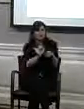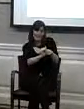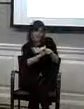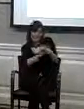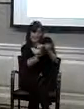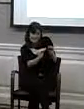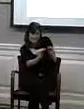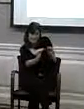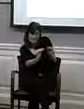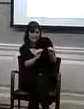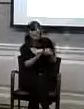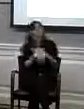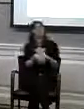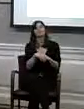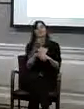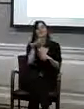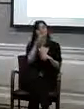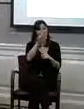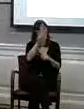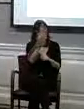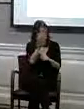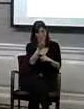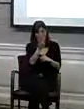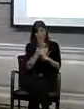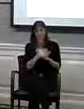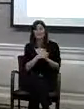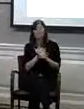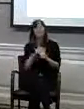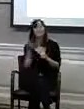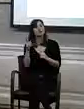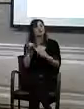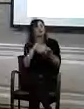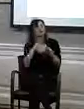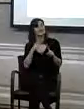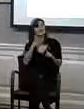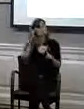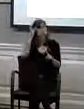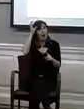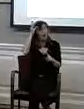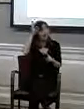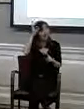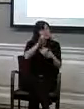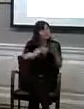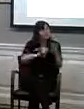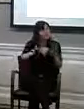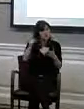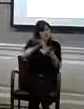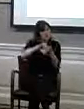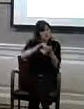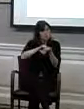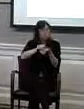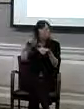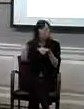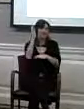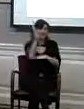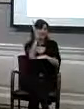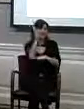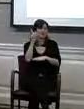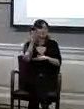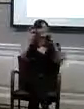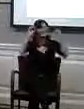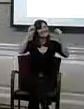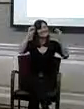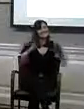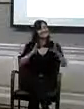Carr Center this year, from Columbia University, where she served as lecturer at Teachers College. Her most recent